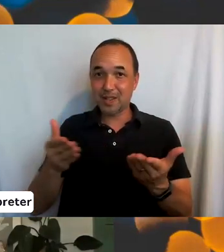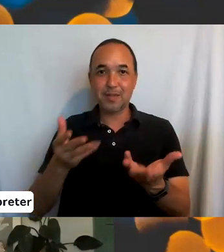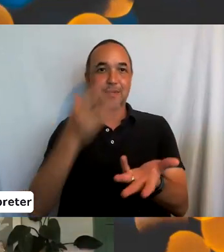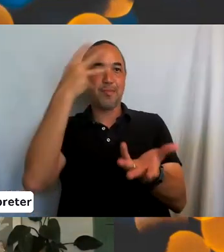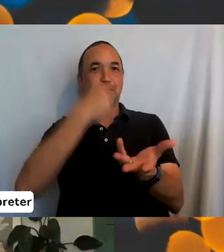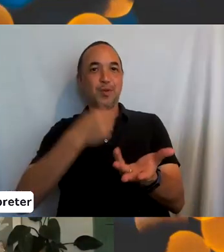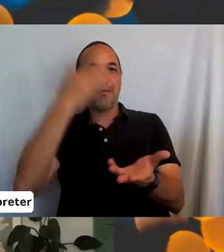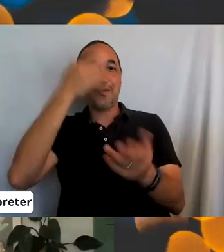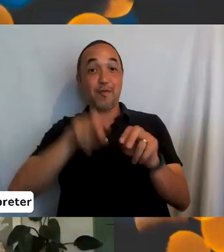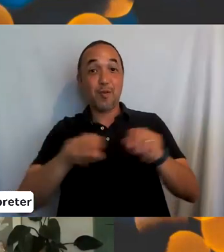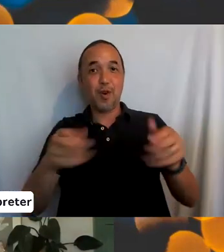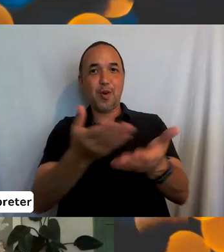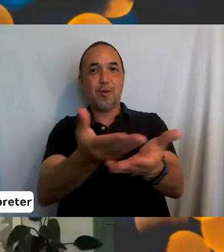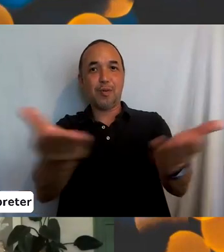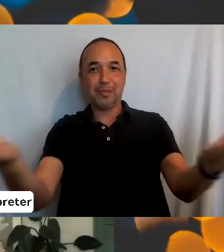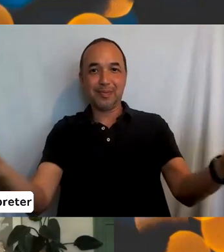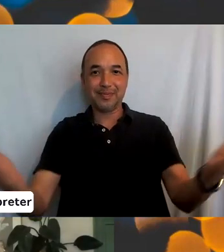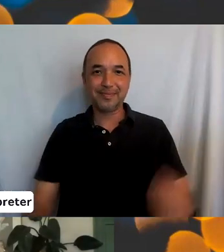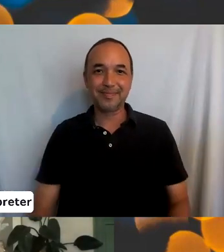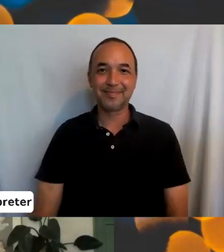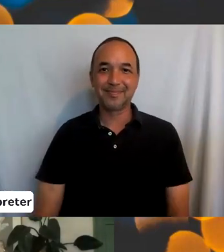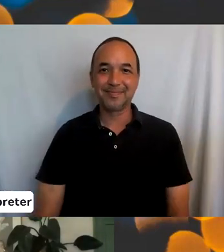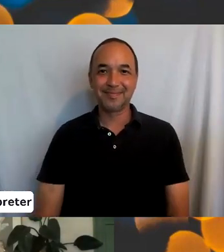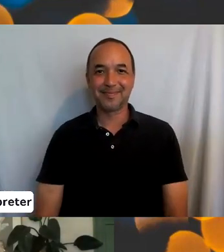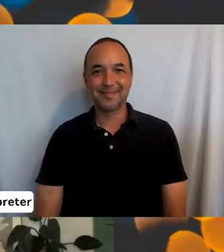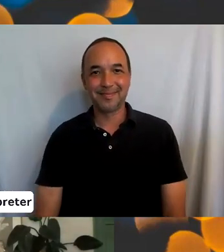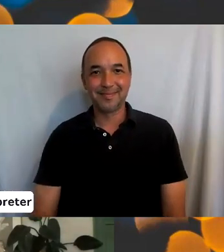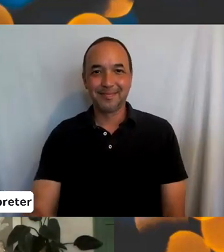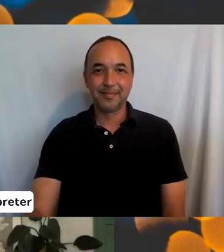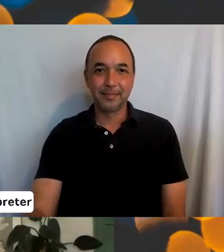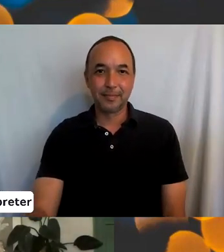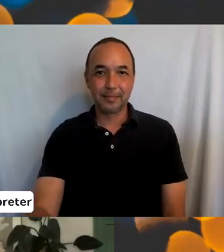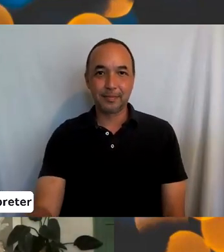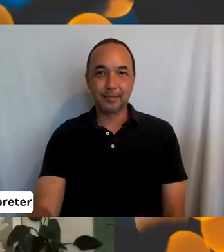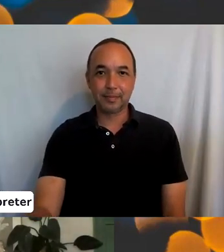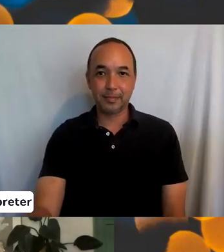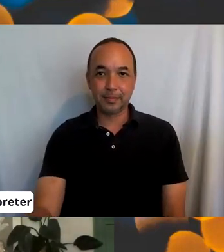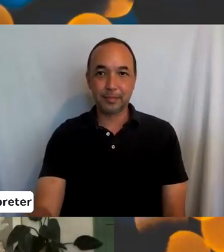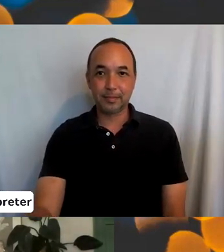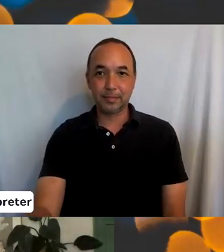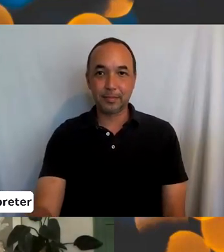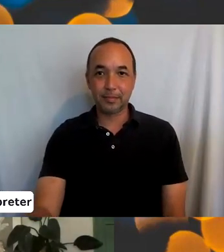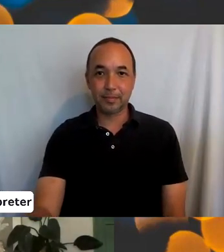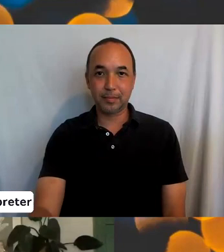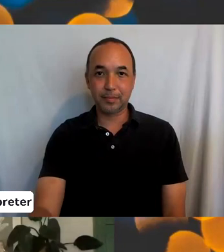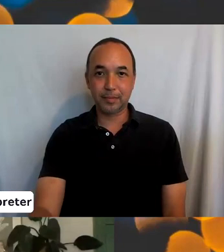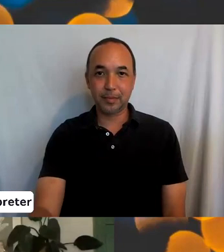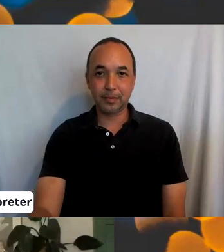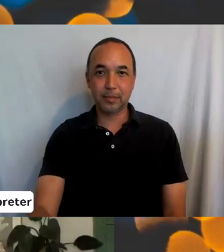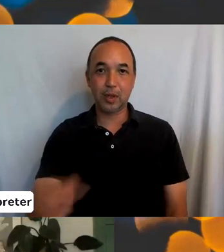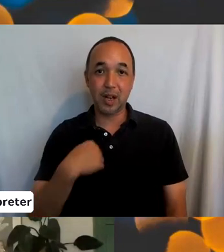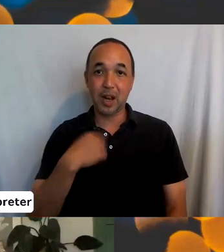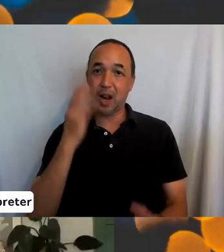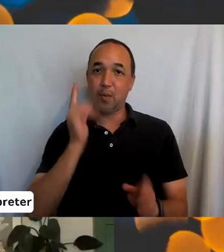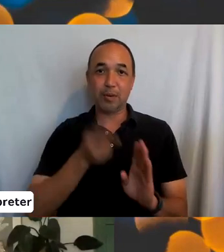everybody. Front row. That's great. Hi, guys. So I'm gonna bounce out here and let you do your thing. I want to